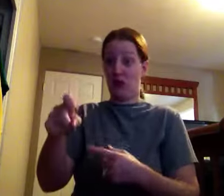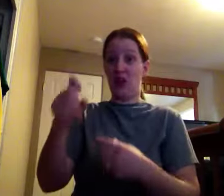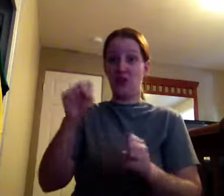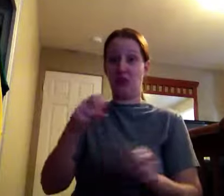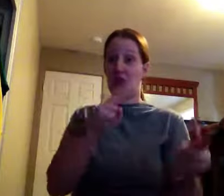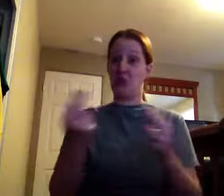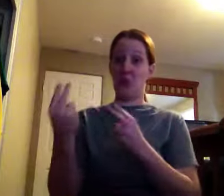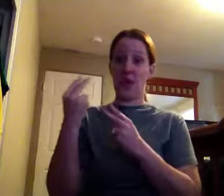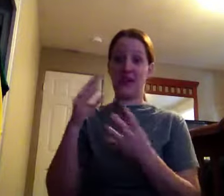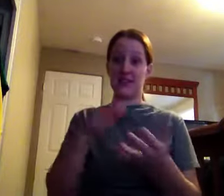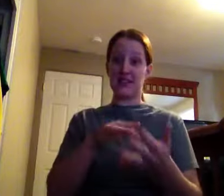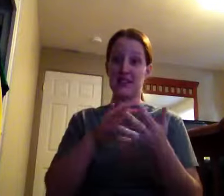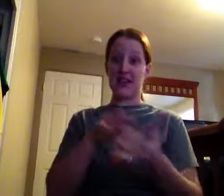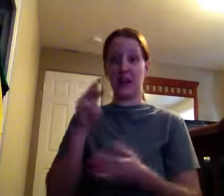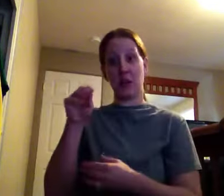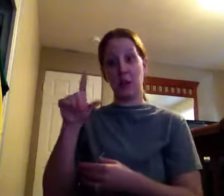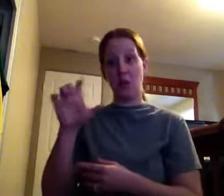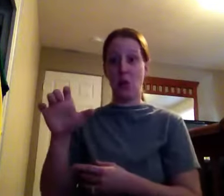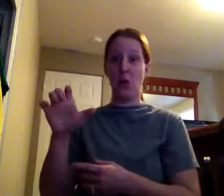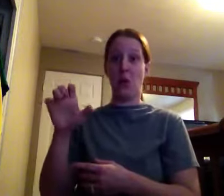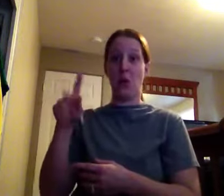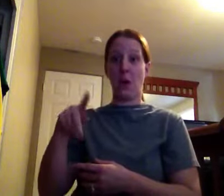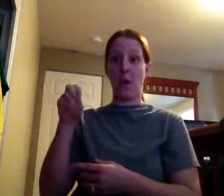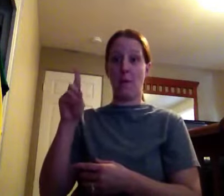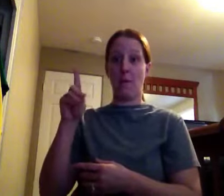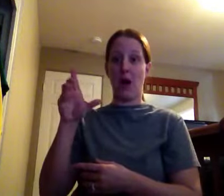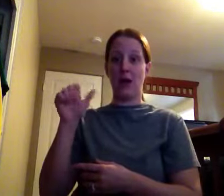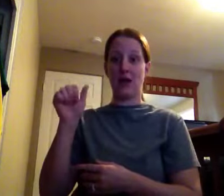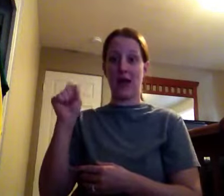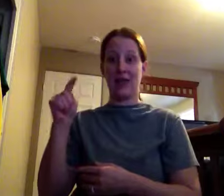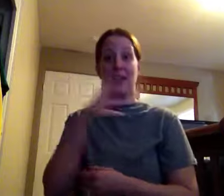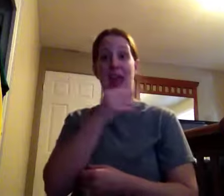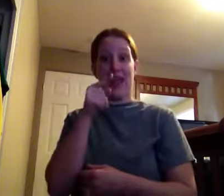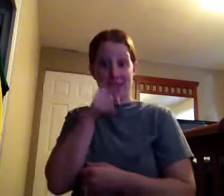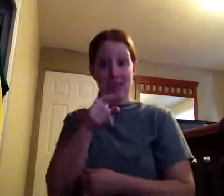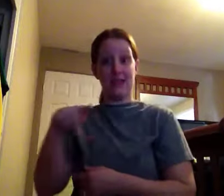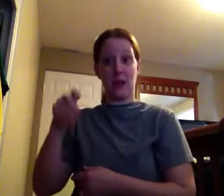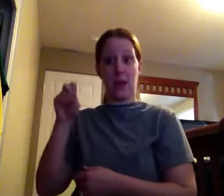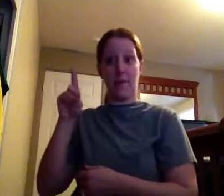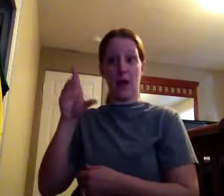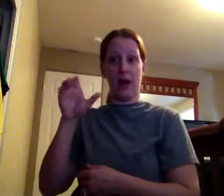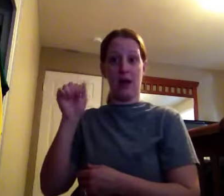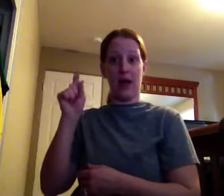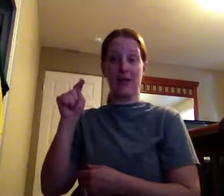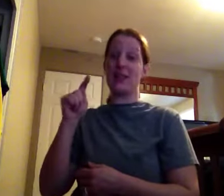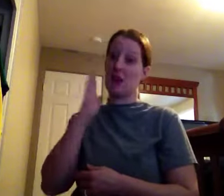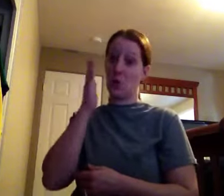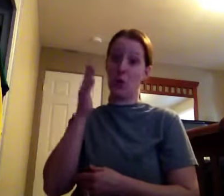and you can look at this podcast, and that's going to be your test. So good luck studying, and I'll see you soon.